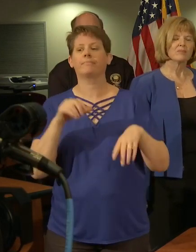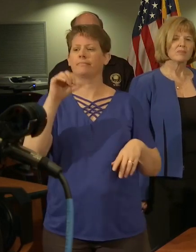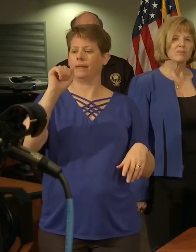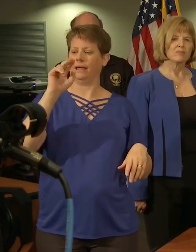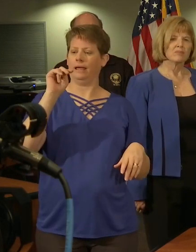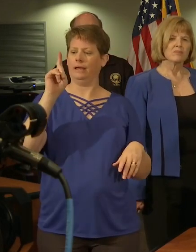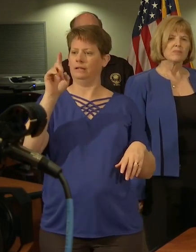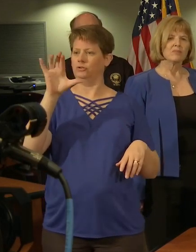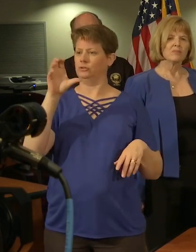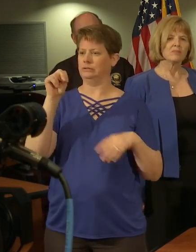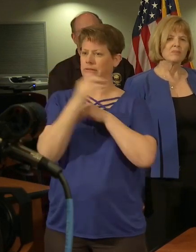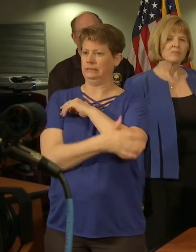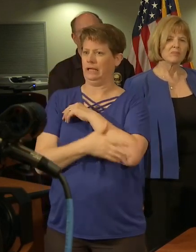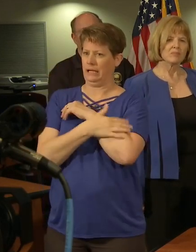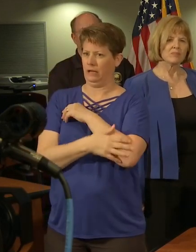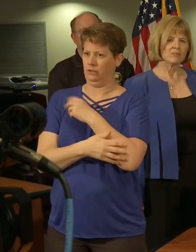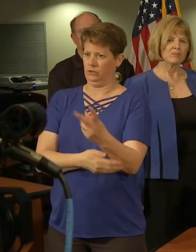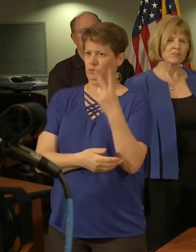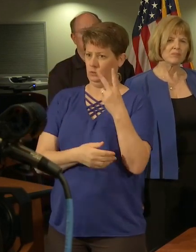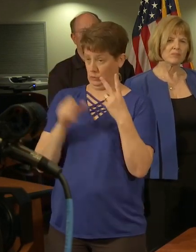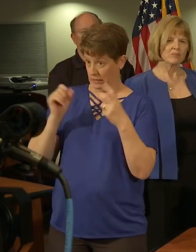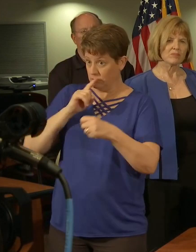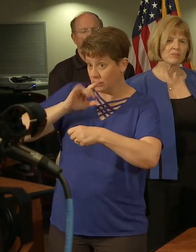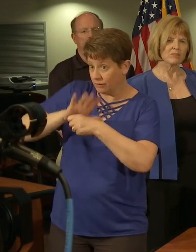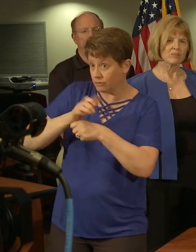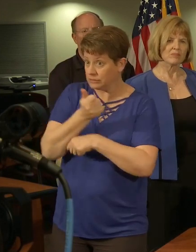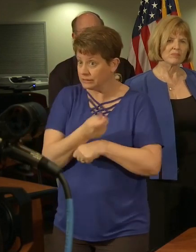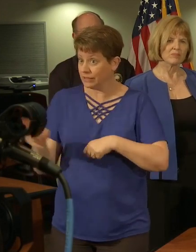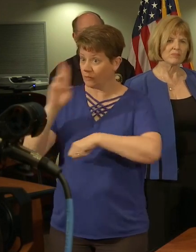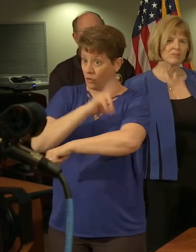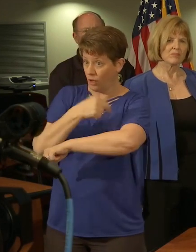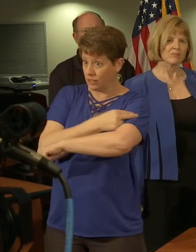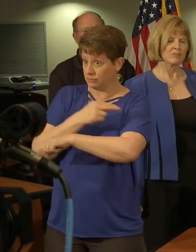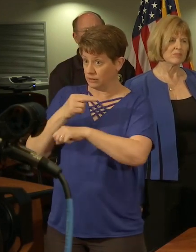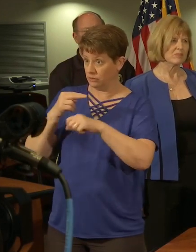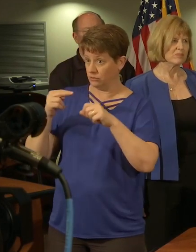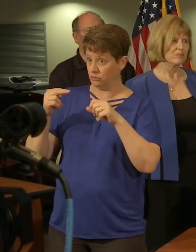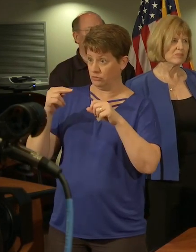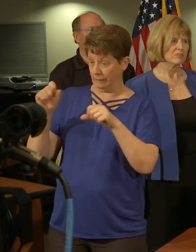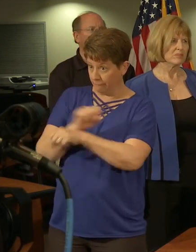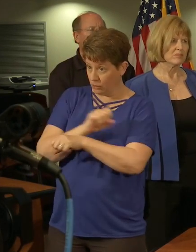that you all are investigating, can you confirm that several hospital employees had to be quarantined?